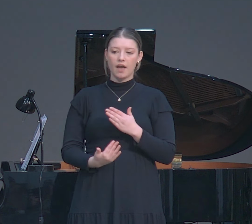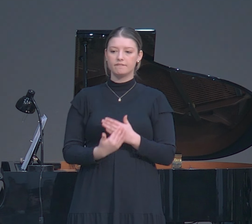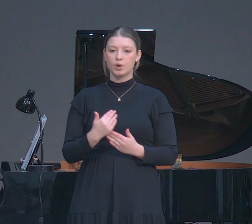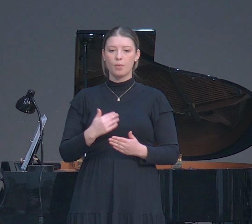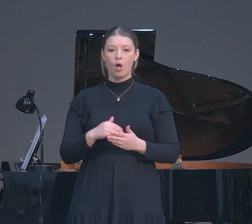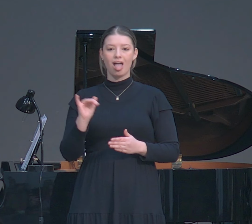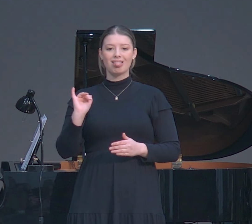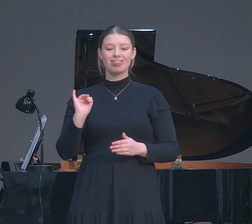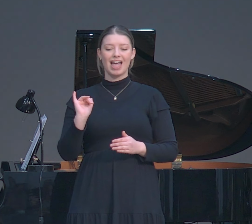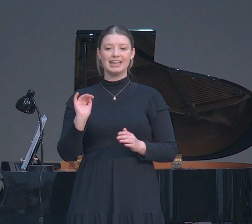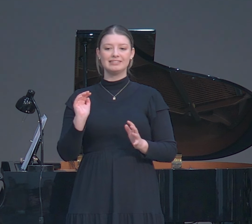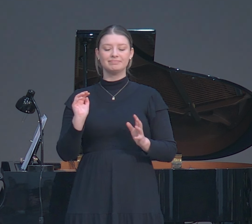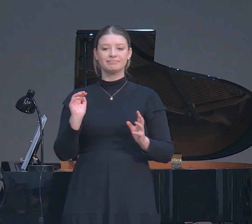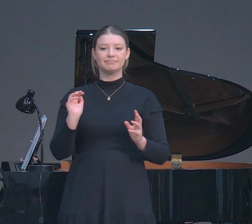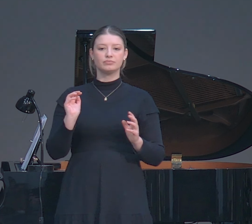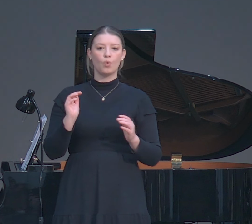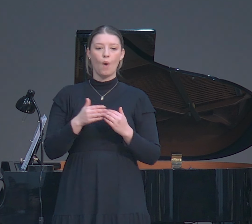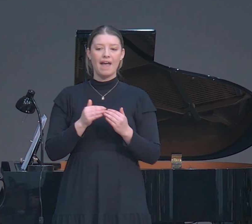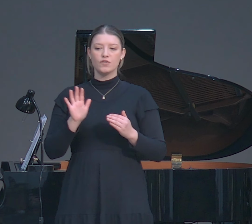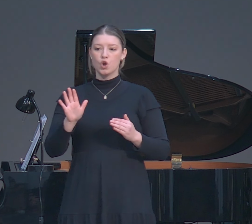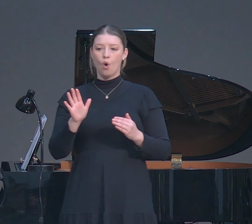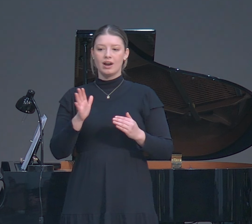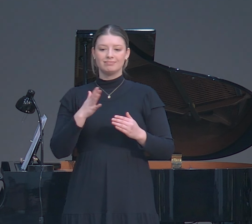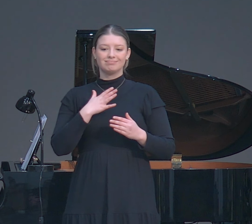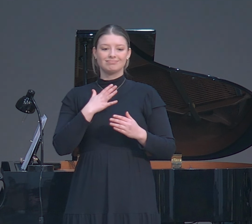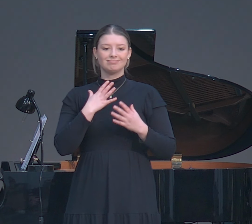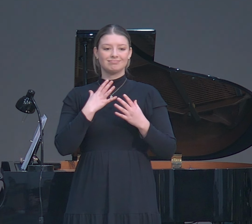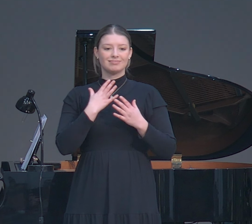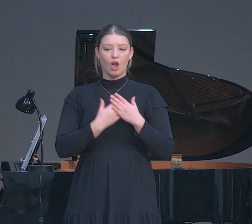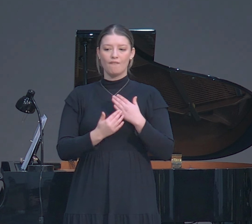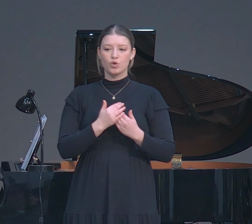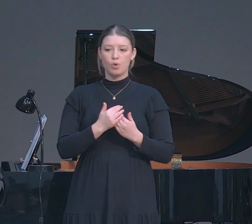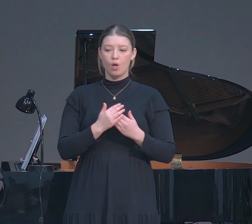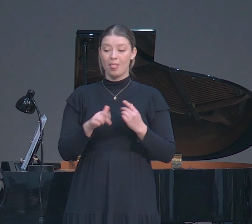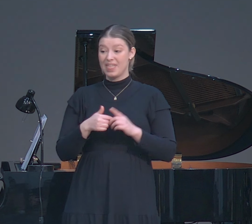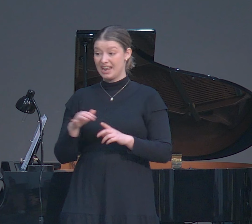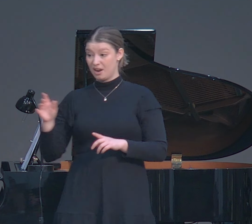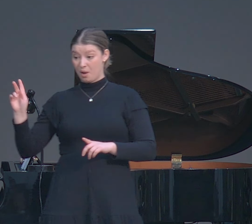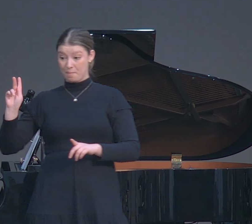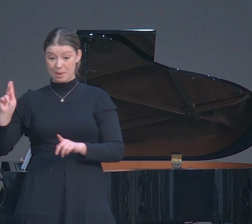as possible, then persecution is absolutely going to wreck your world.